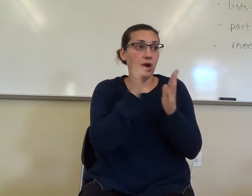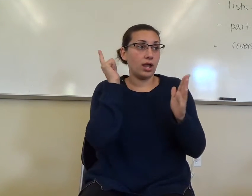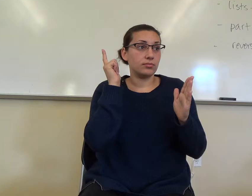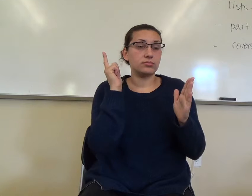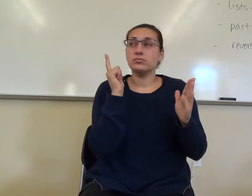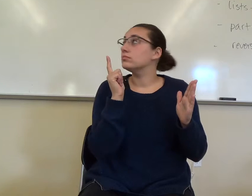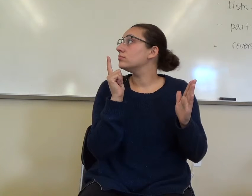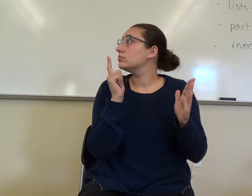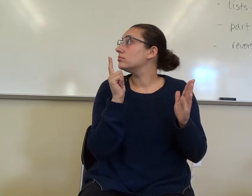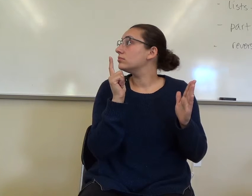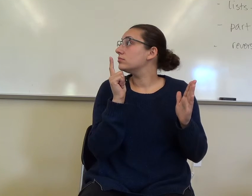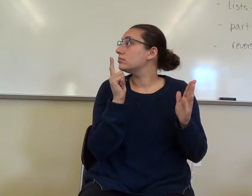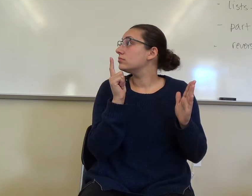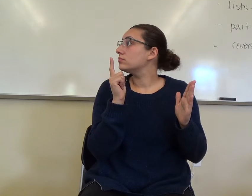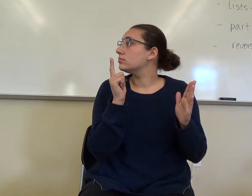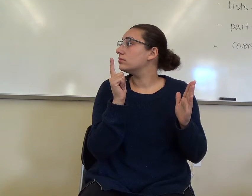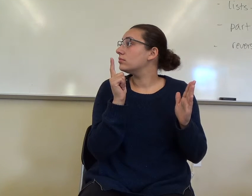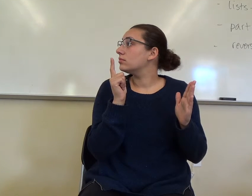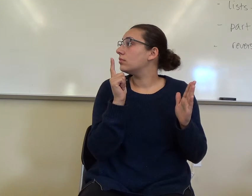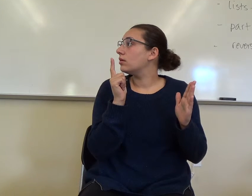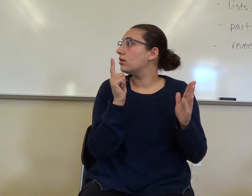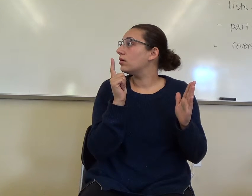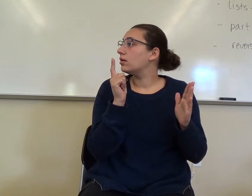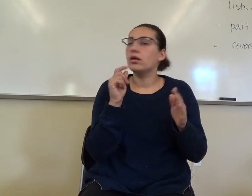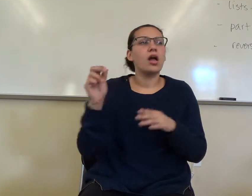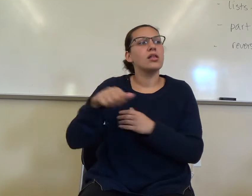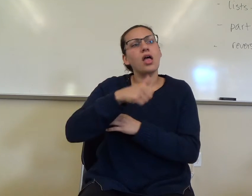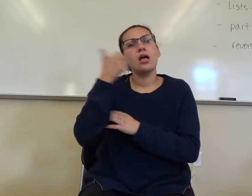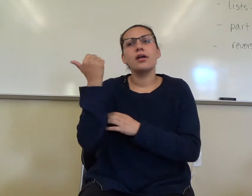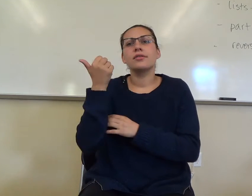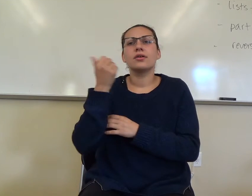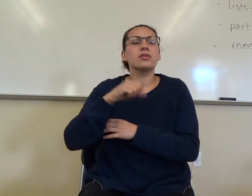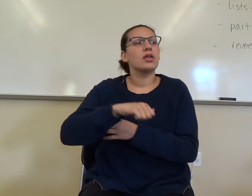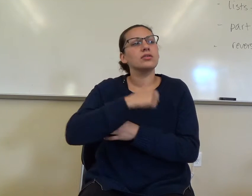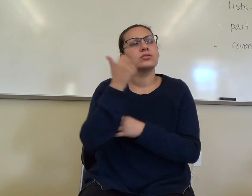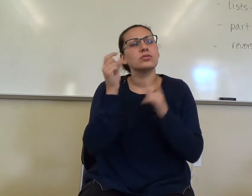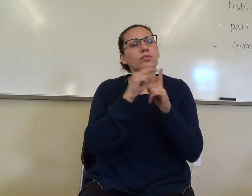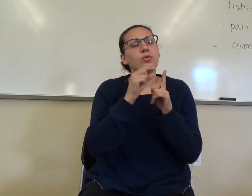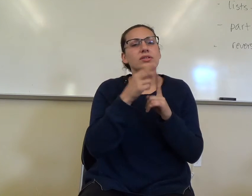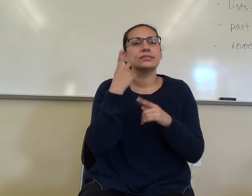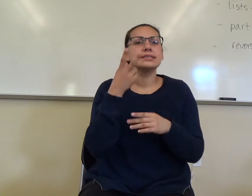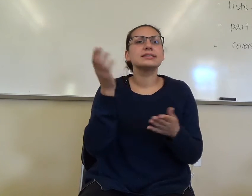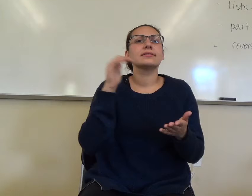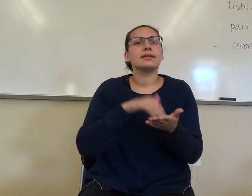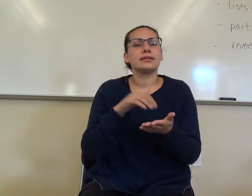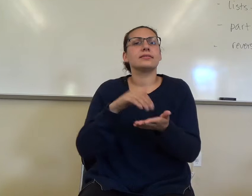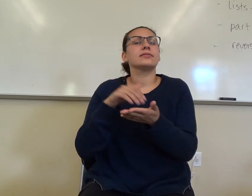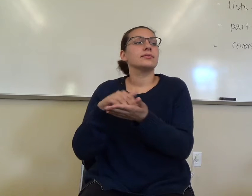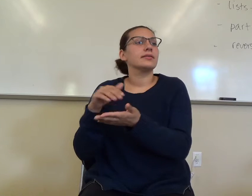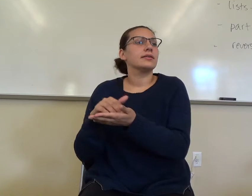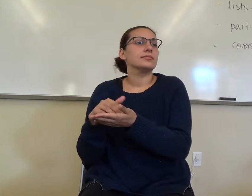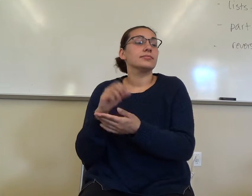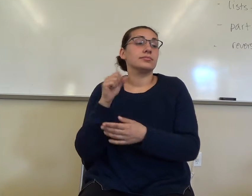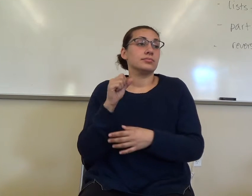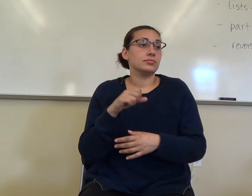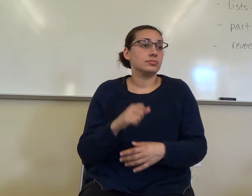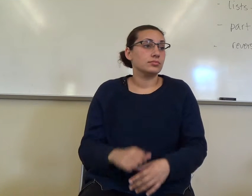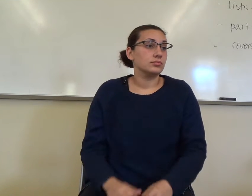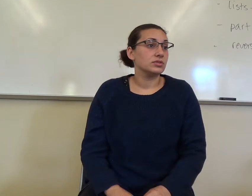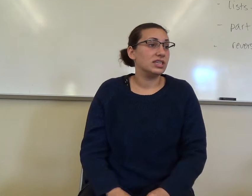thing. Go ahead and write it down. Yeah, there's another thing that's repeated or referred to. It is crime.